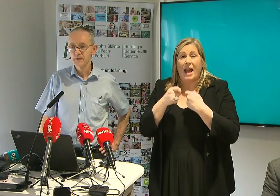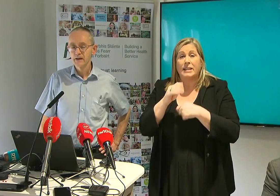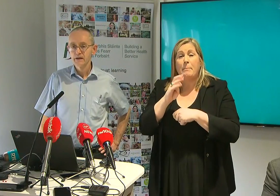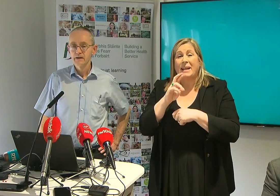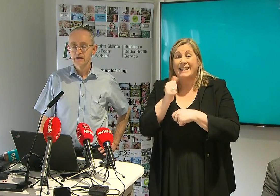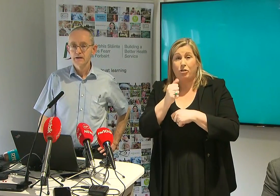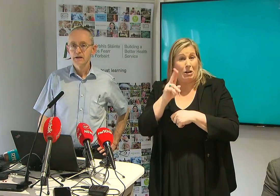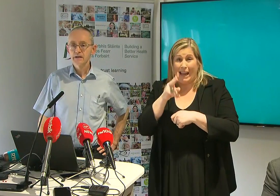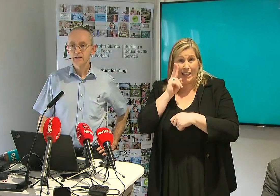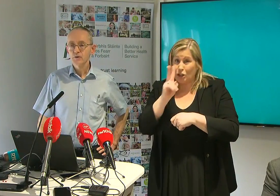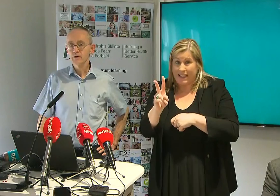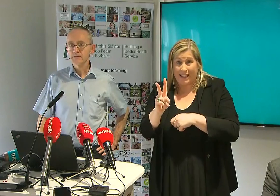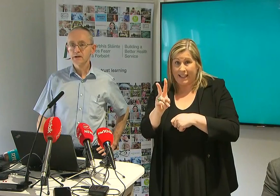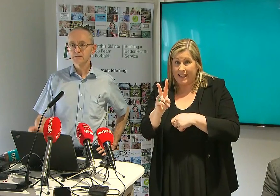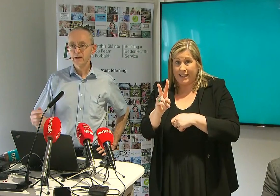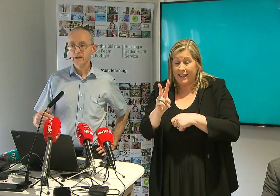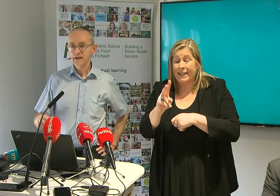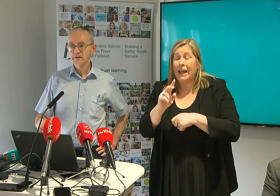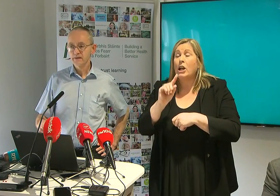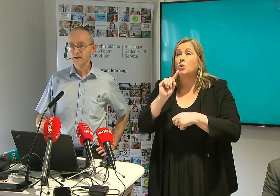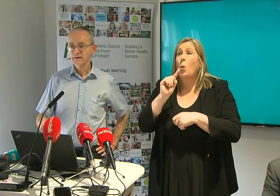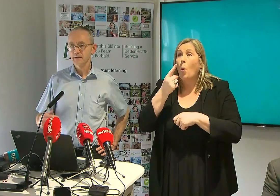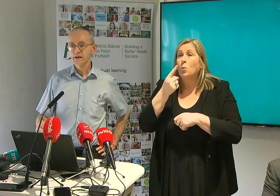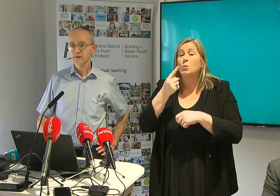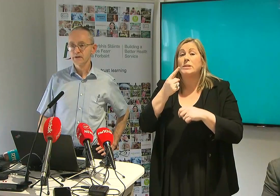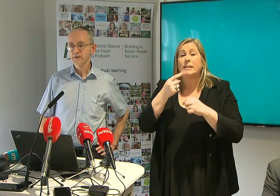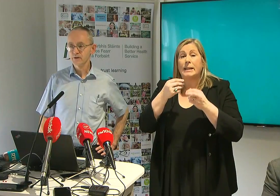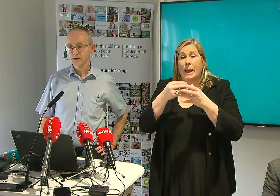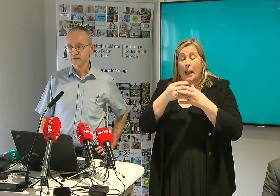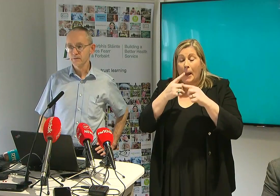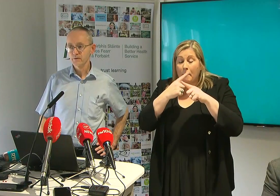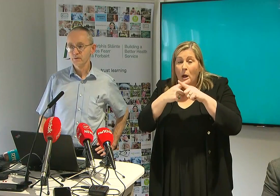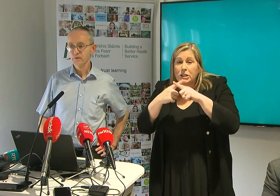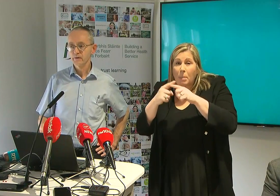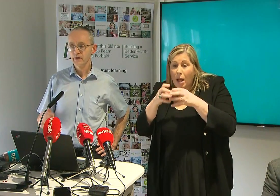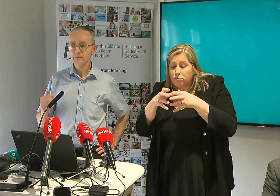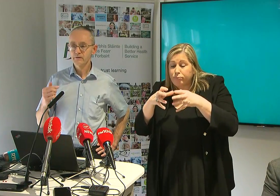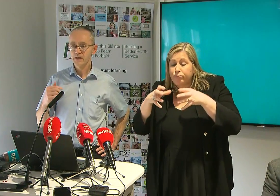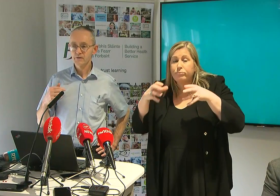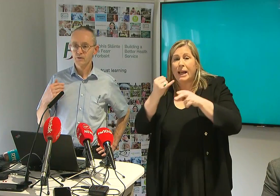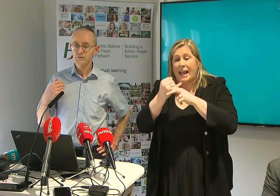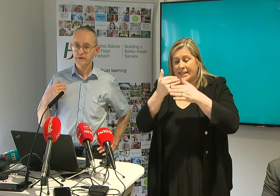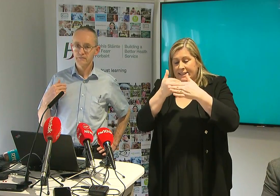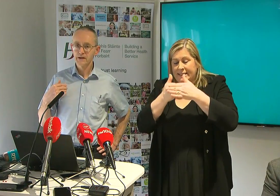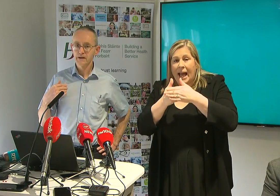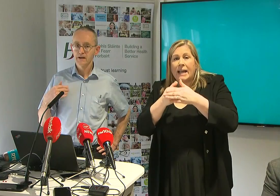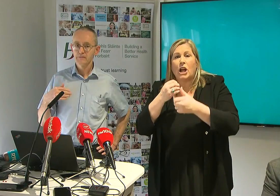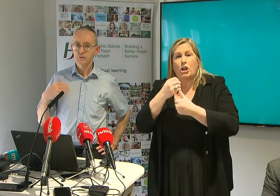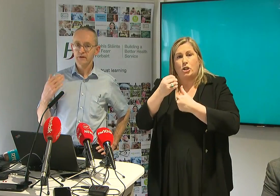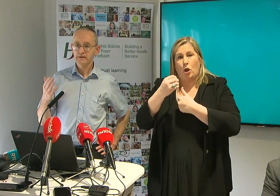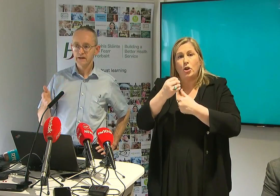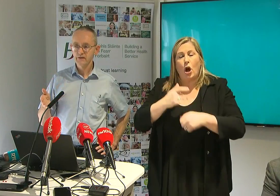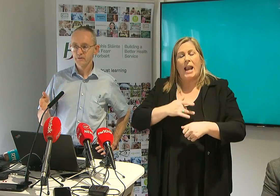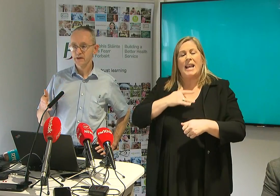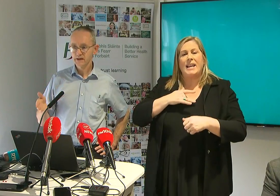it. It can only multiply inside another living organism. So the virus may grow within me,